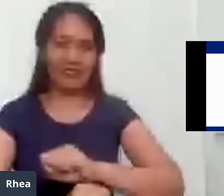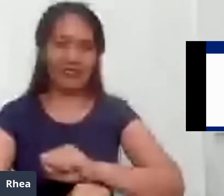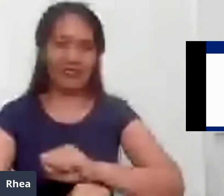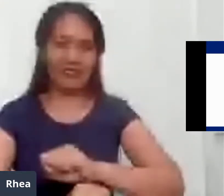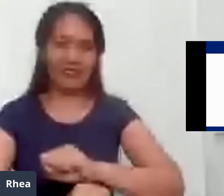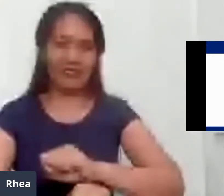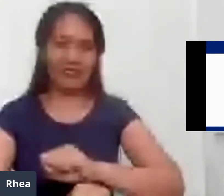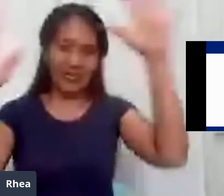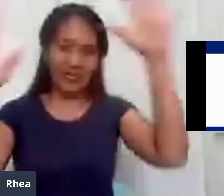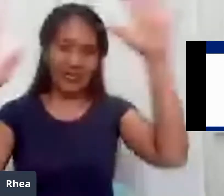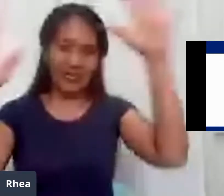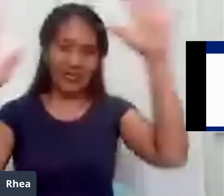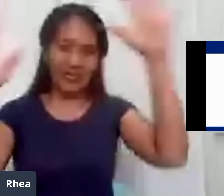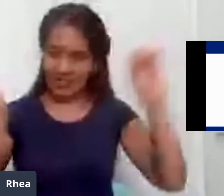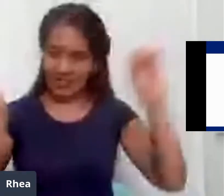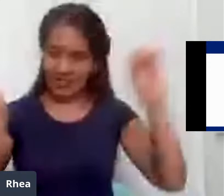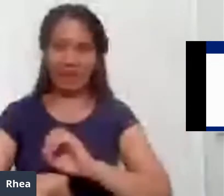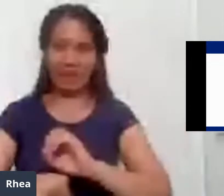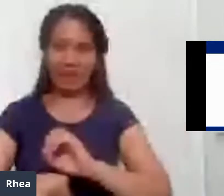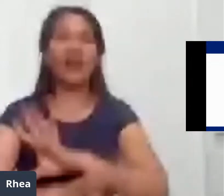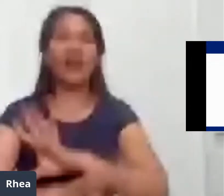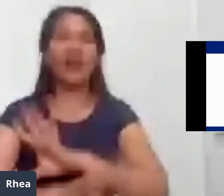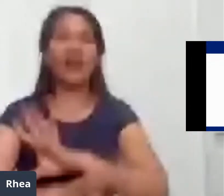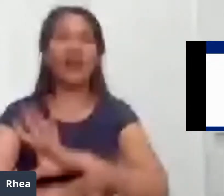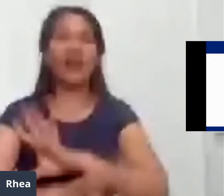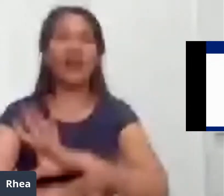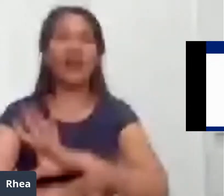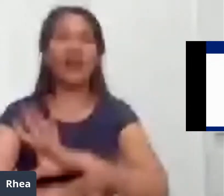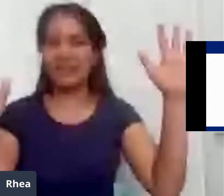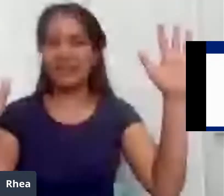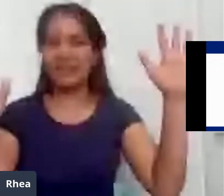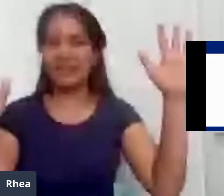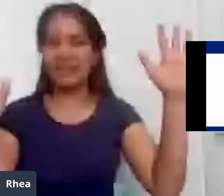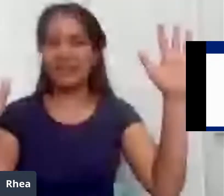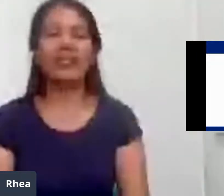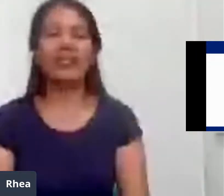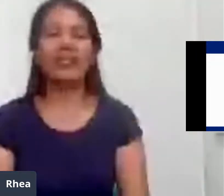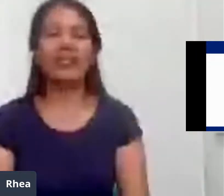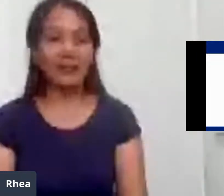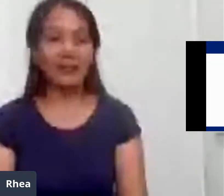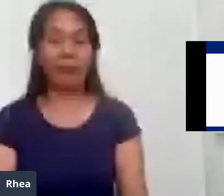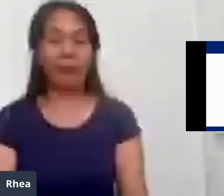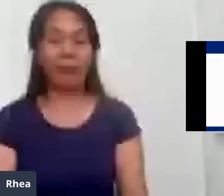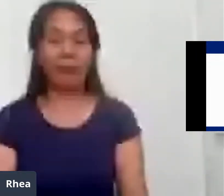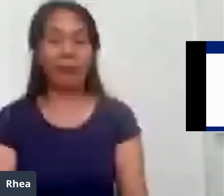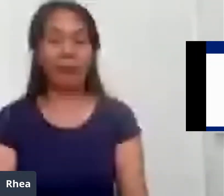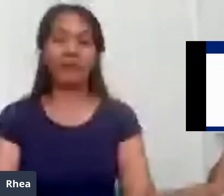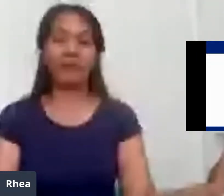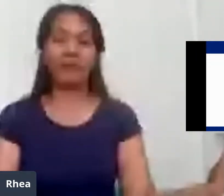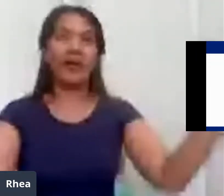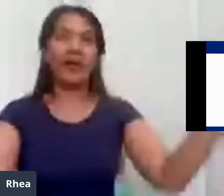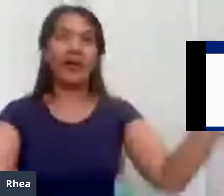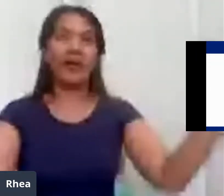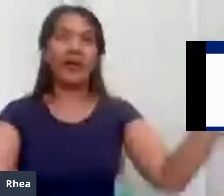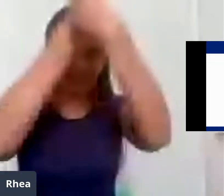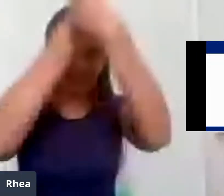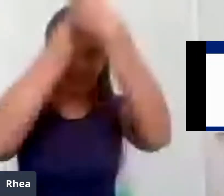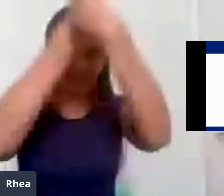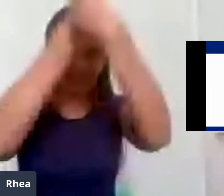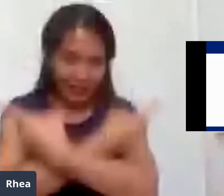Light, light colors, bright colors. And